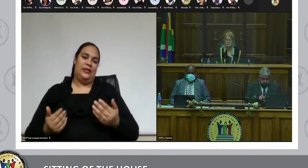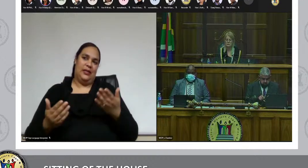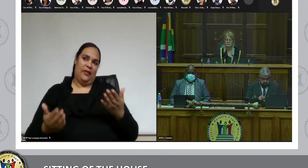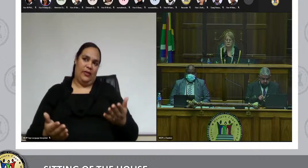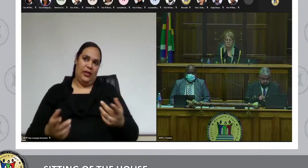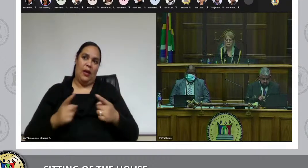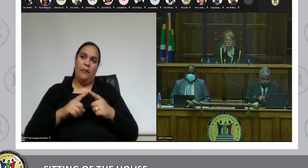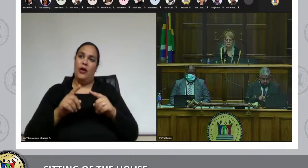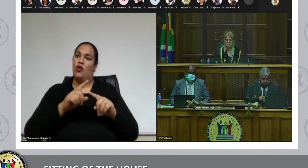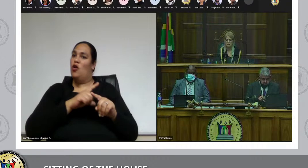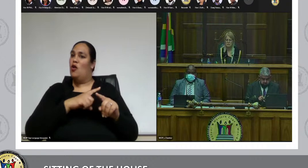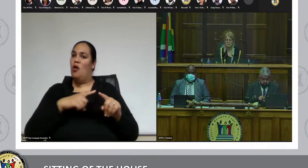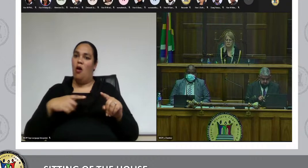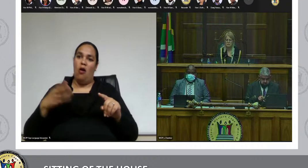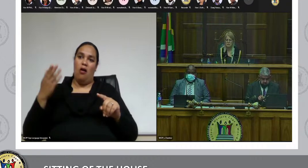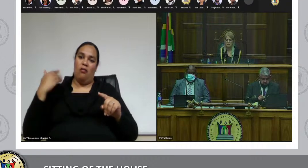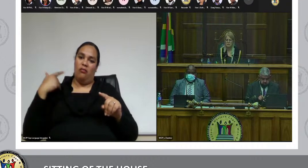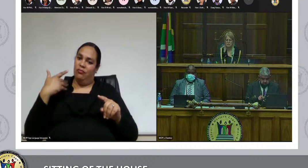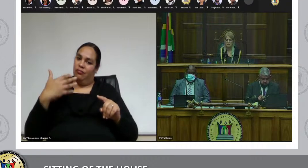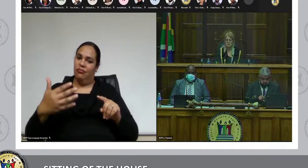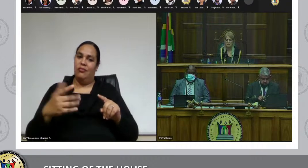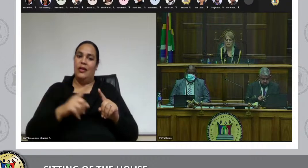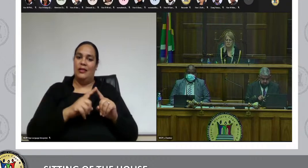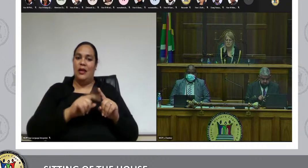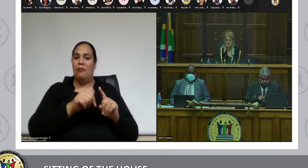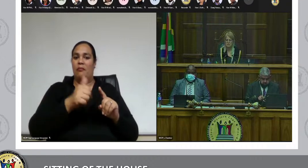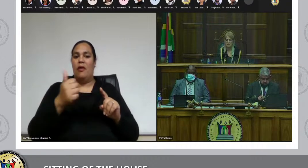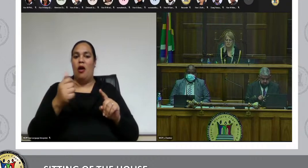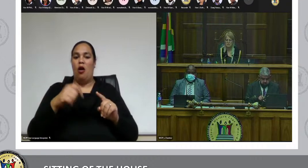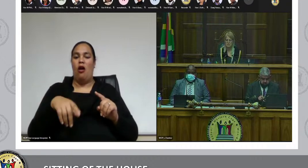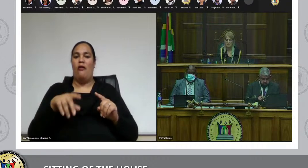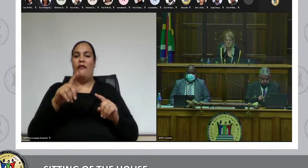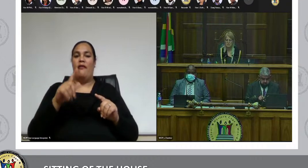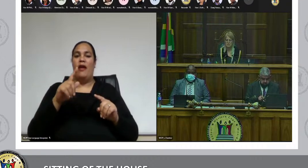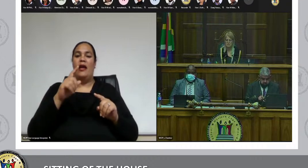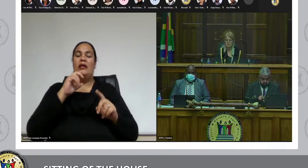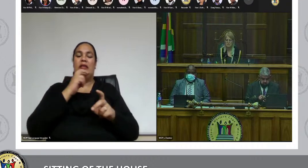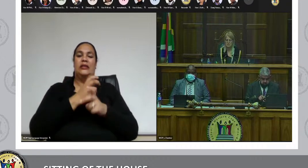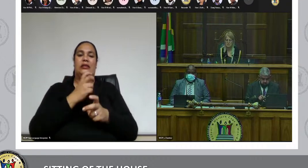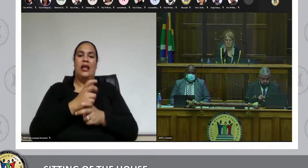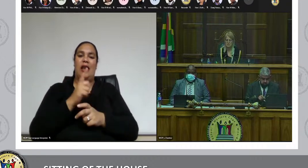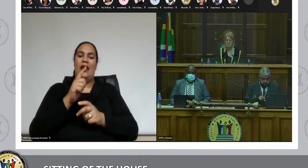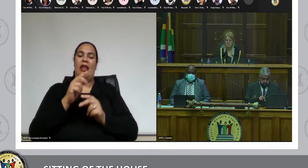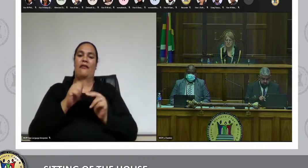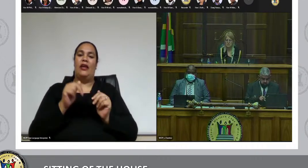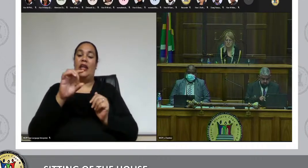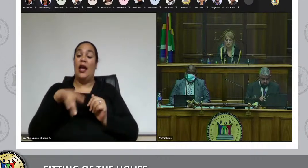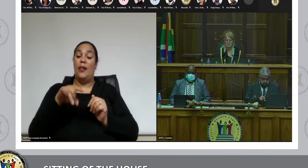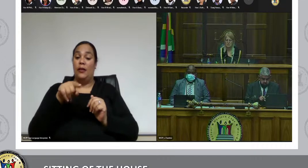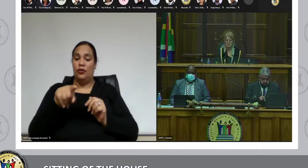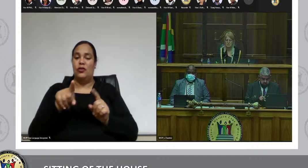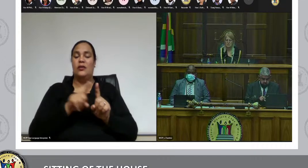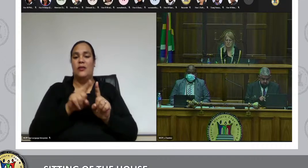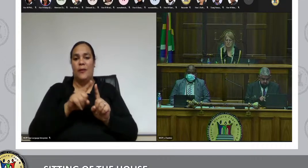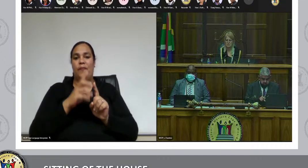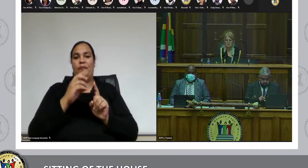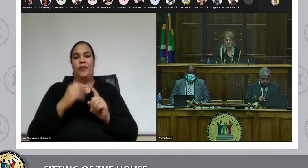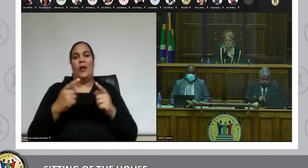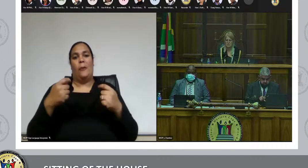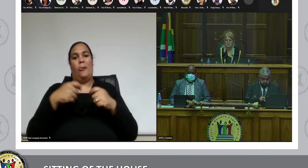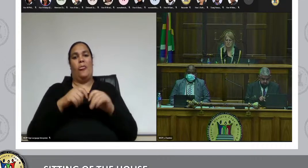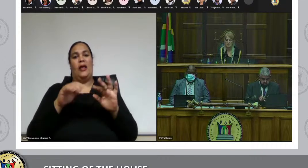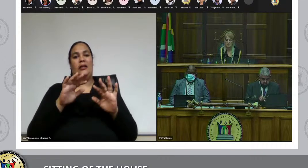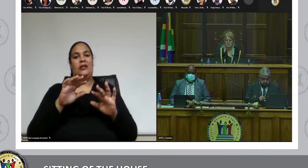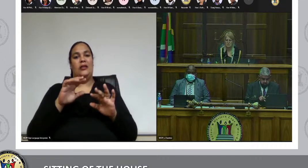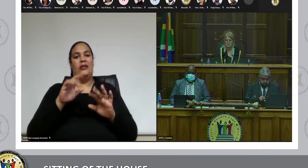Not long ago, poor and unemployed residents of Level Town Informal Settlement in Khayelitsha had to contribute 10 rands